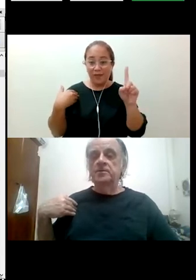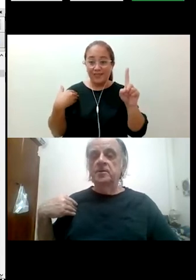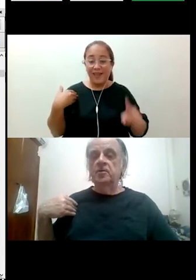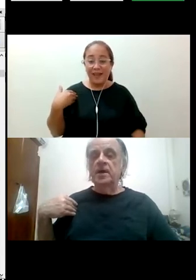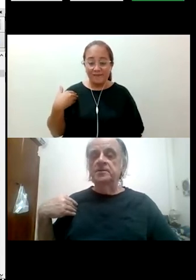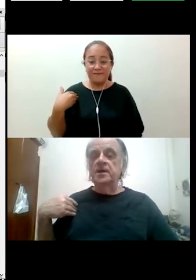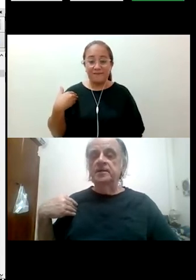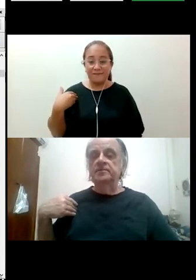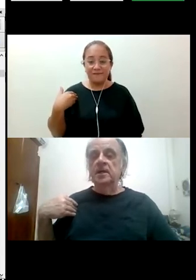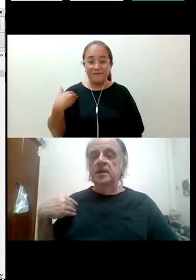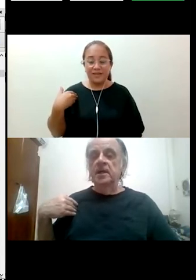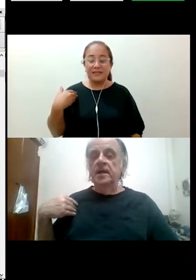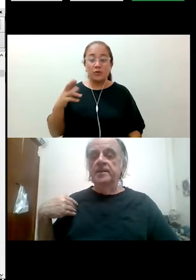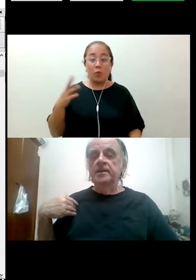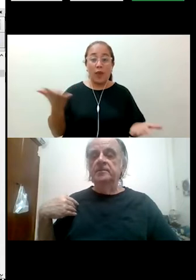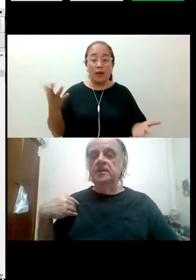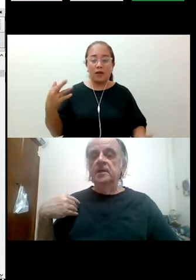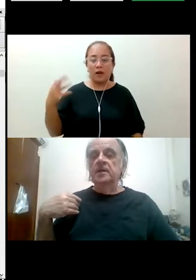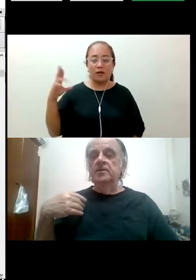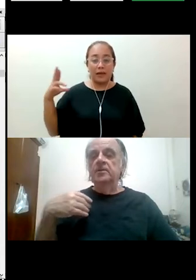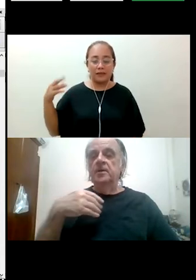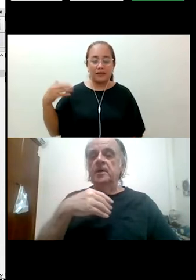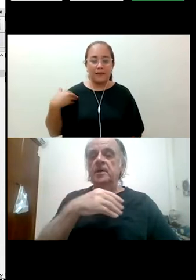Okay, this is on the right side, and then